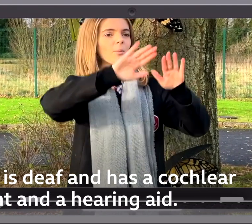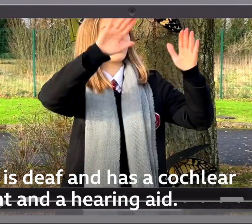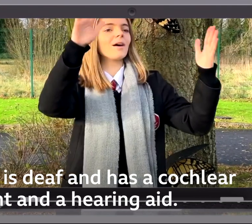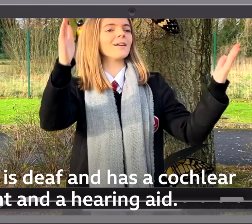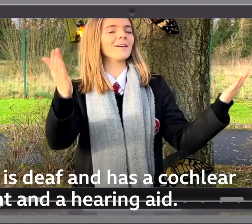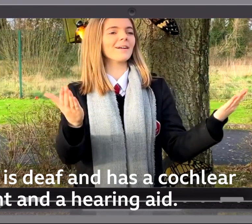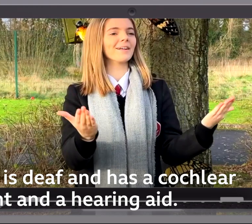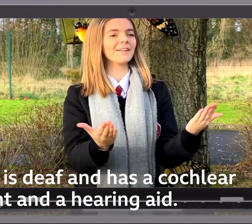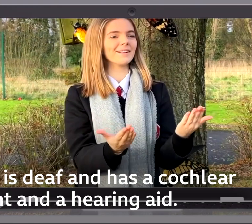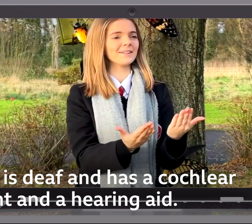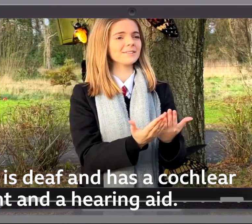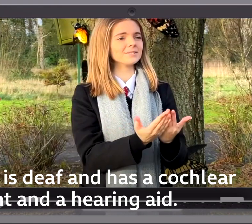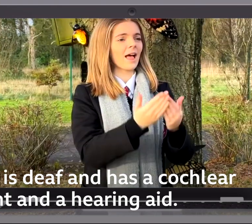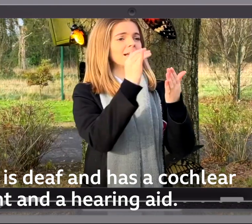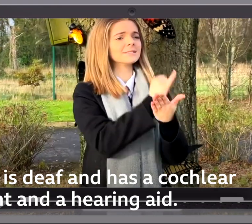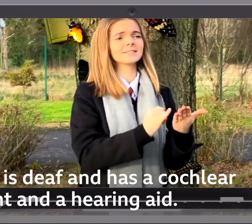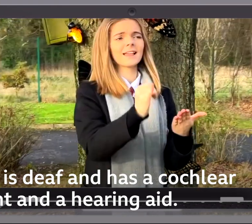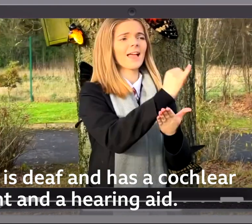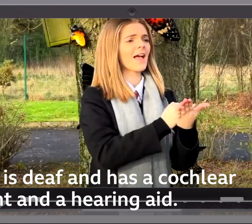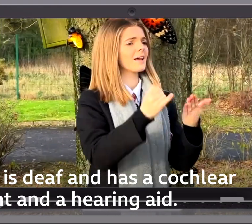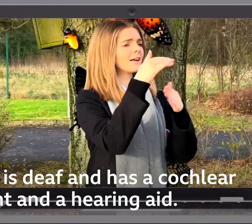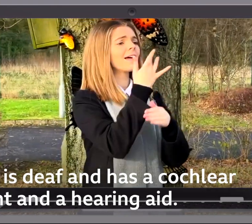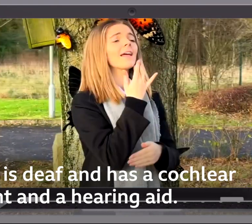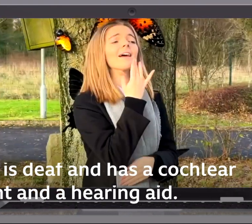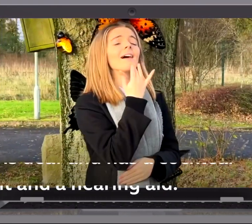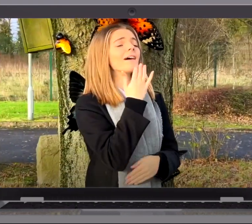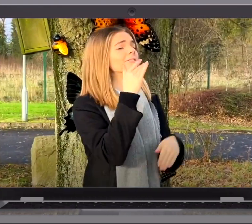Alanis is deaf and has a cochlear implant and a hearing aid.